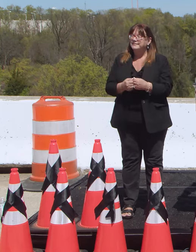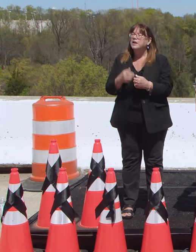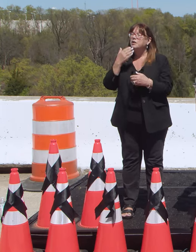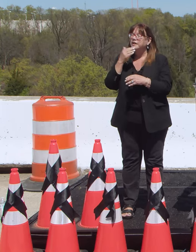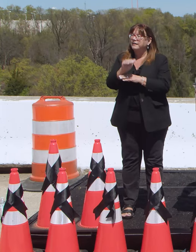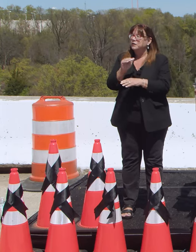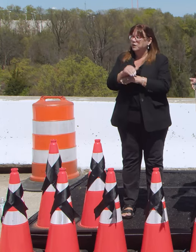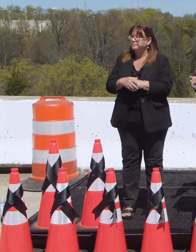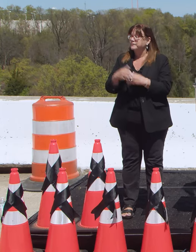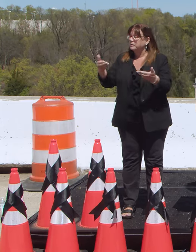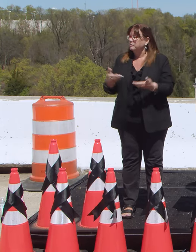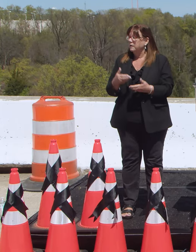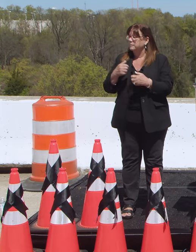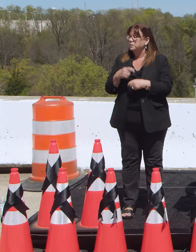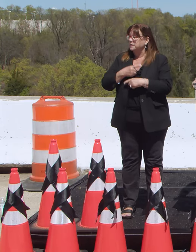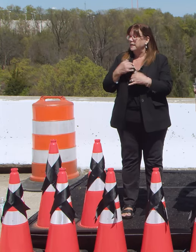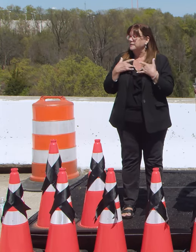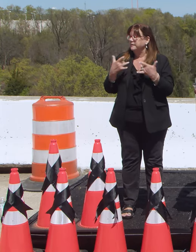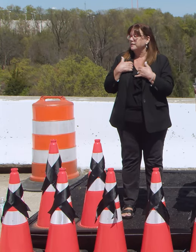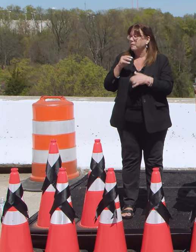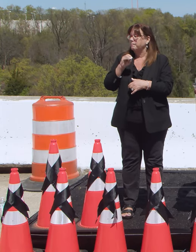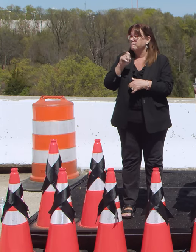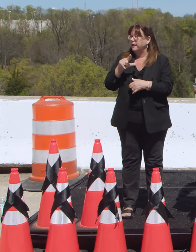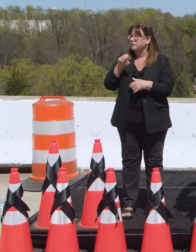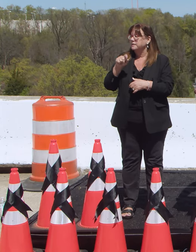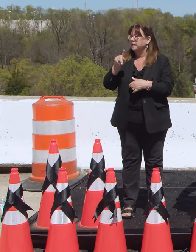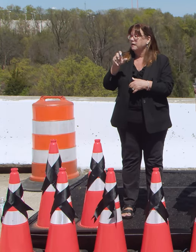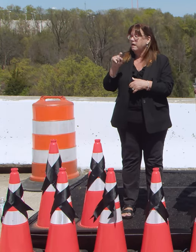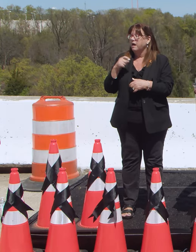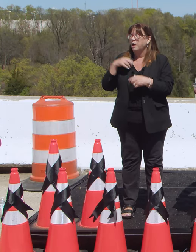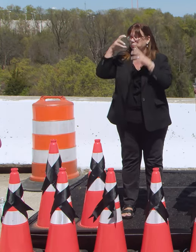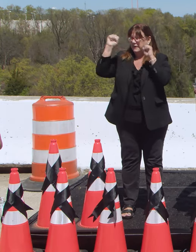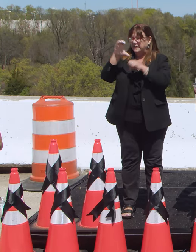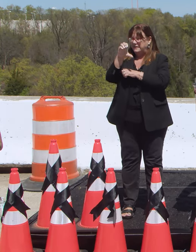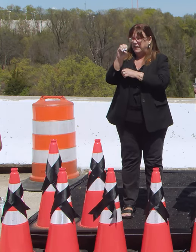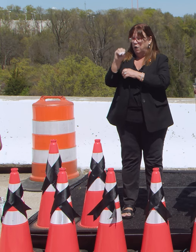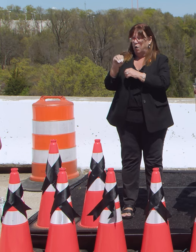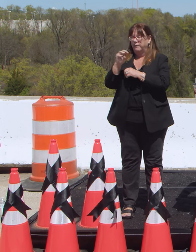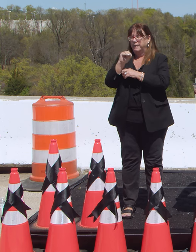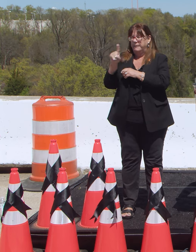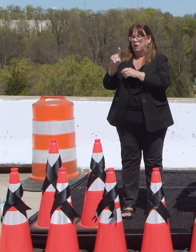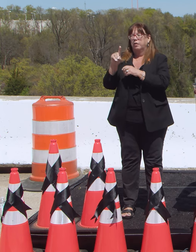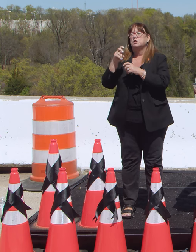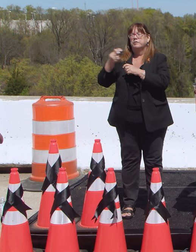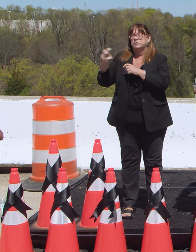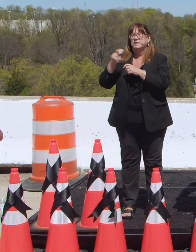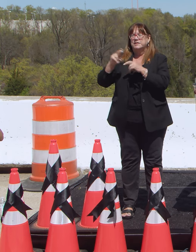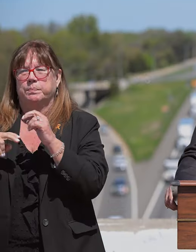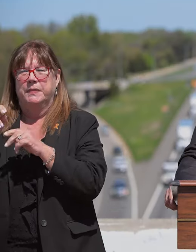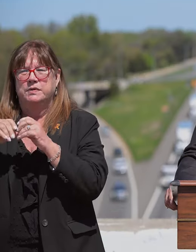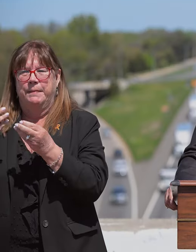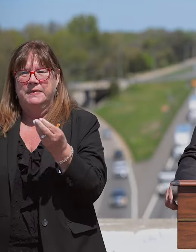Good afternoon and welcome to today's event. I'm Michael Sakata, President and CEO of the Maryland Transportation Builders and Materials